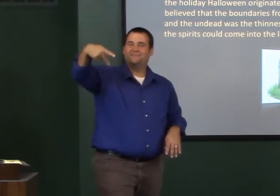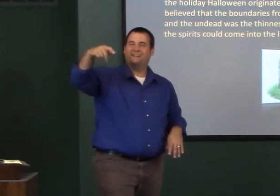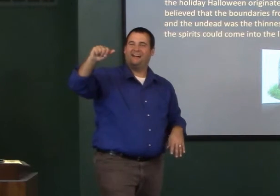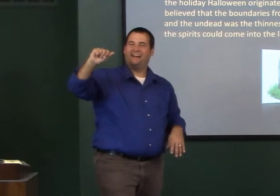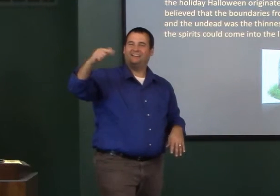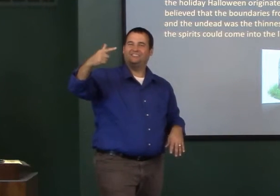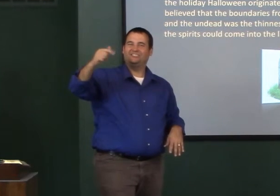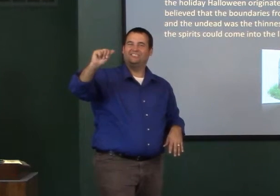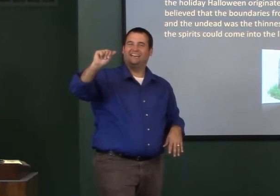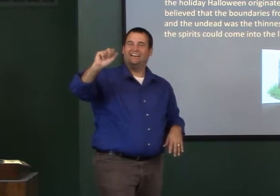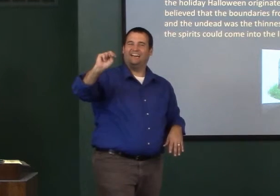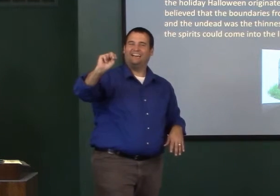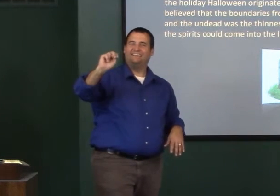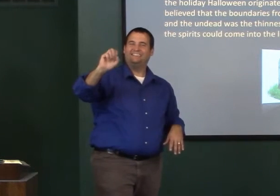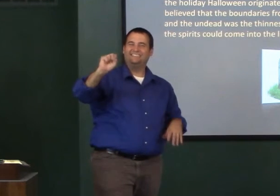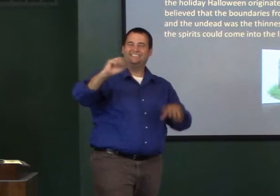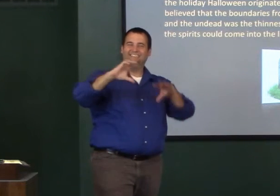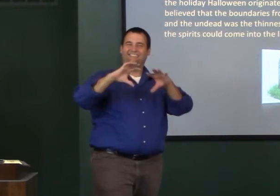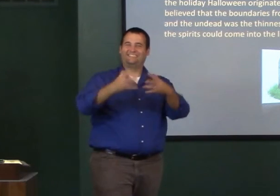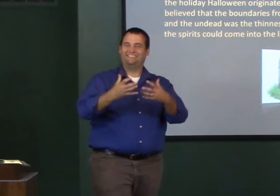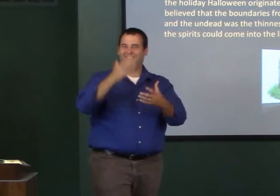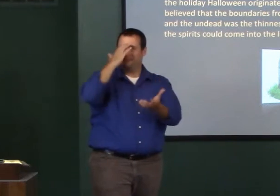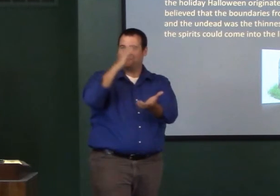true? Fantasy.